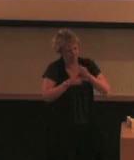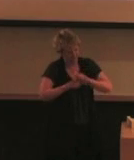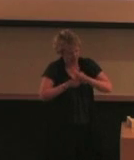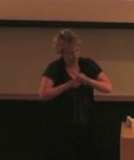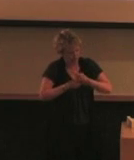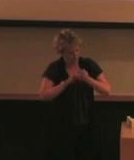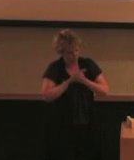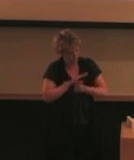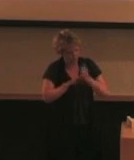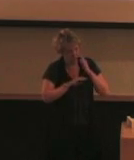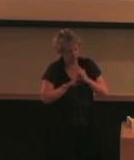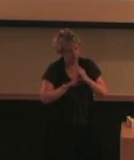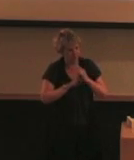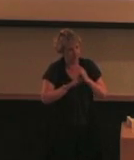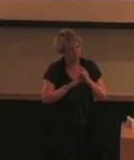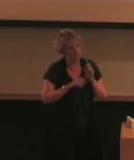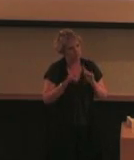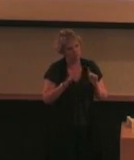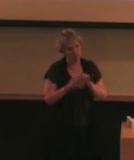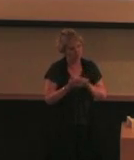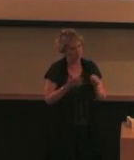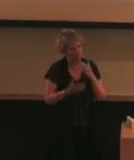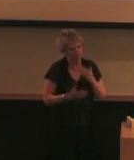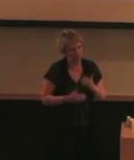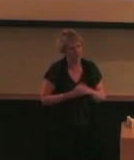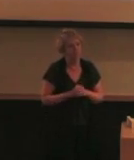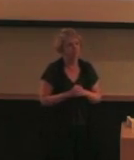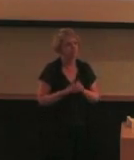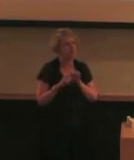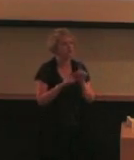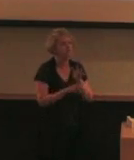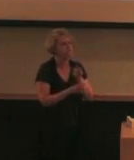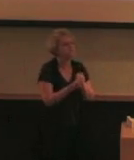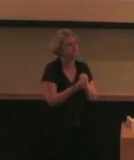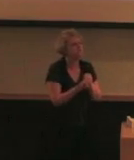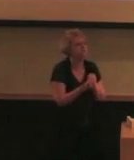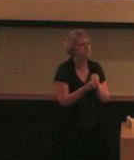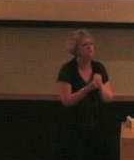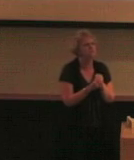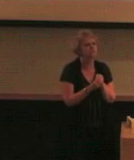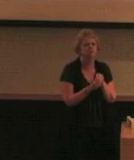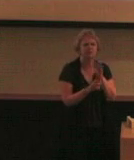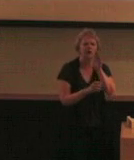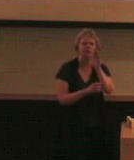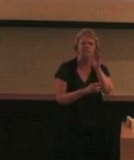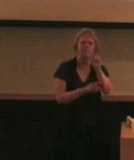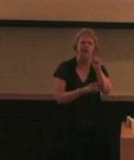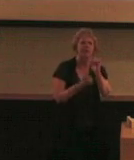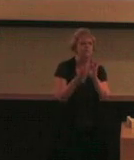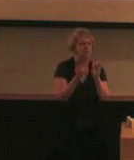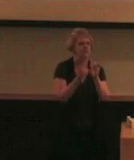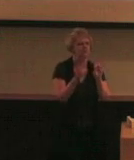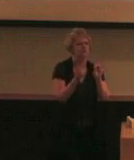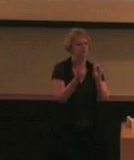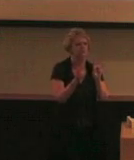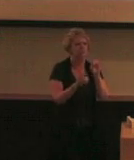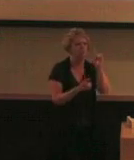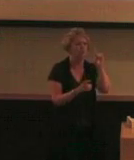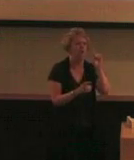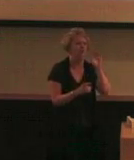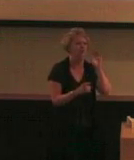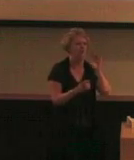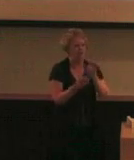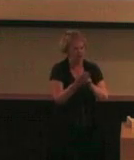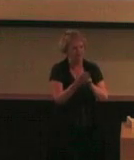deaf and low literacy clients. And this also includes over, I know Ben had mentioned over 1,000 pictures, but